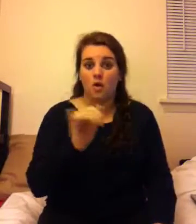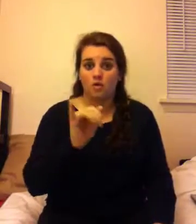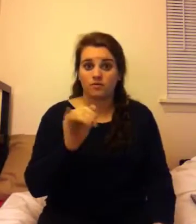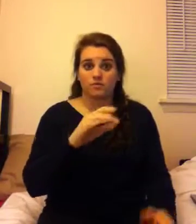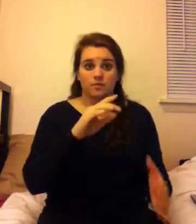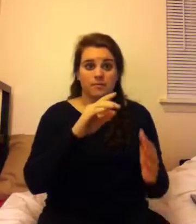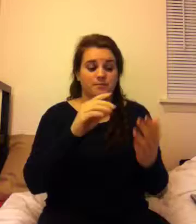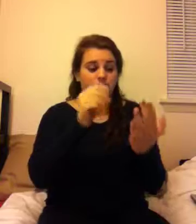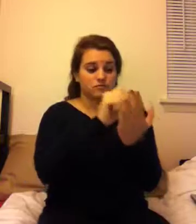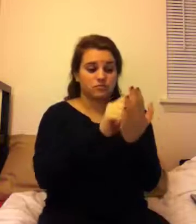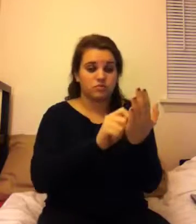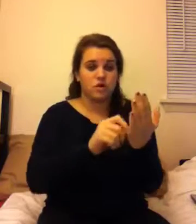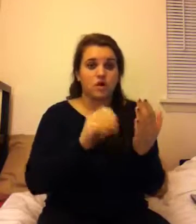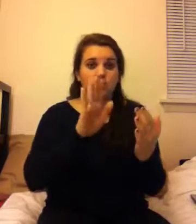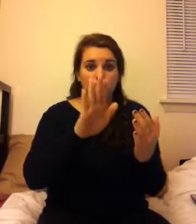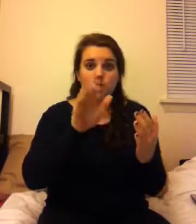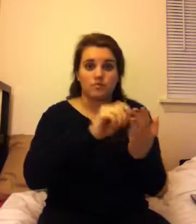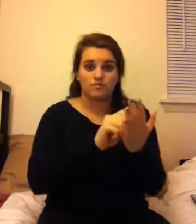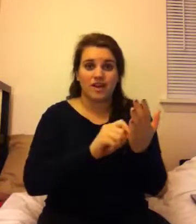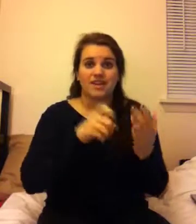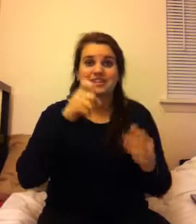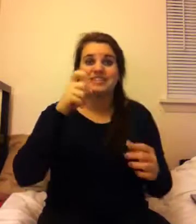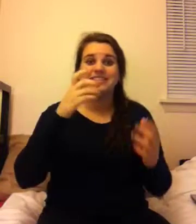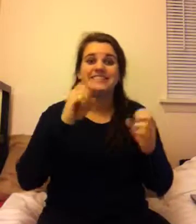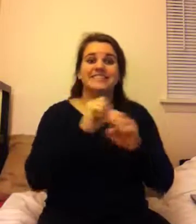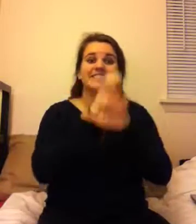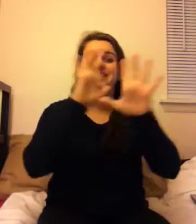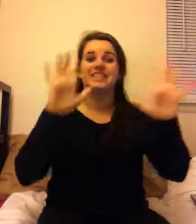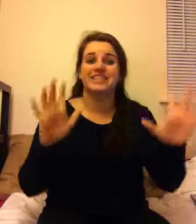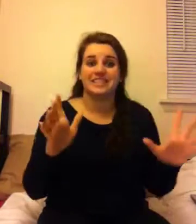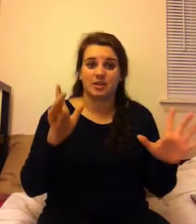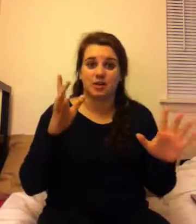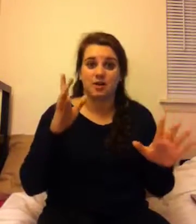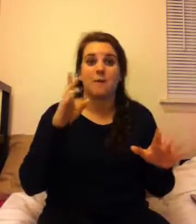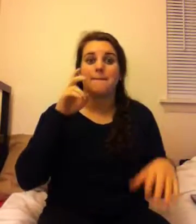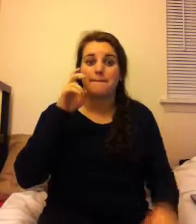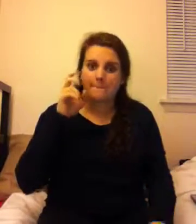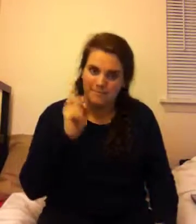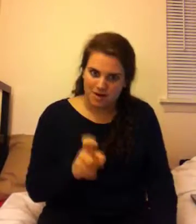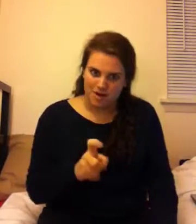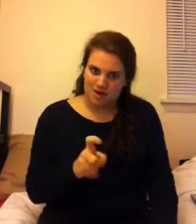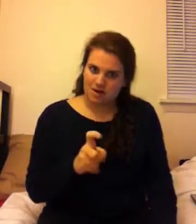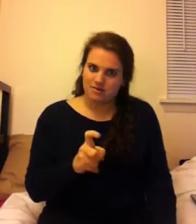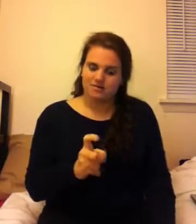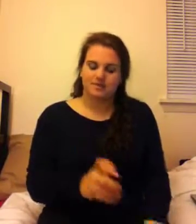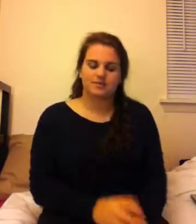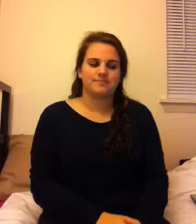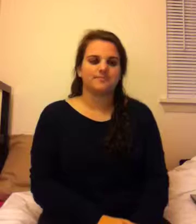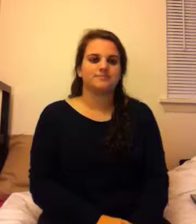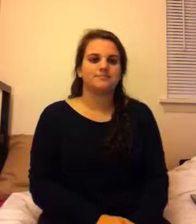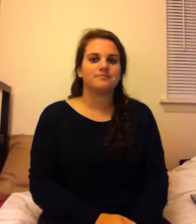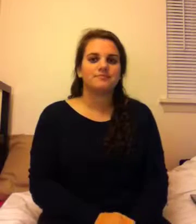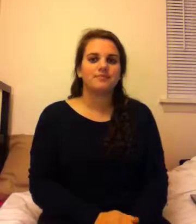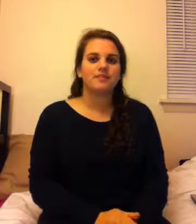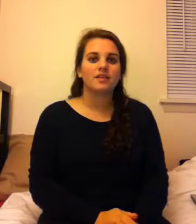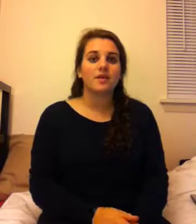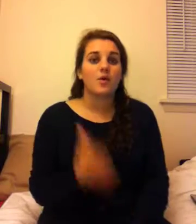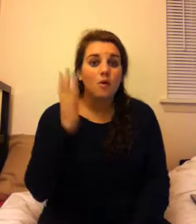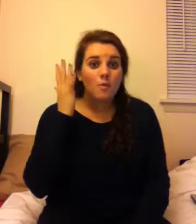a note-taking job may not be for you, because it's very important for that person to